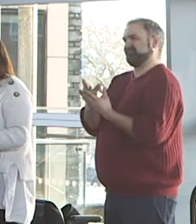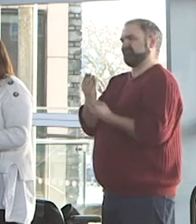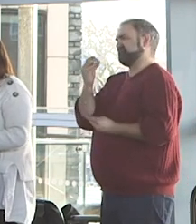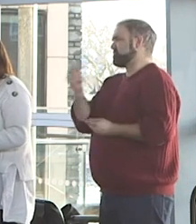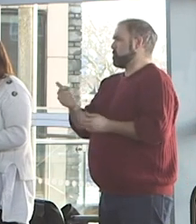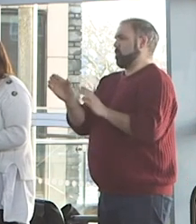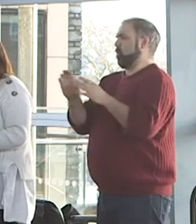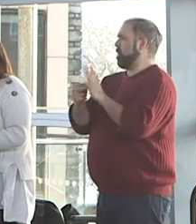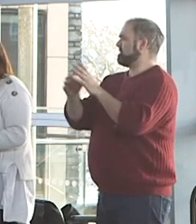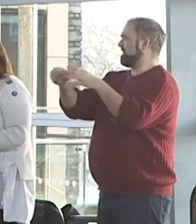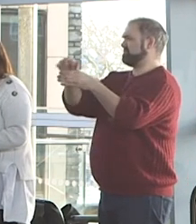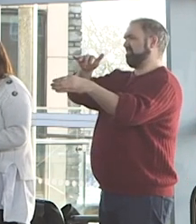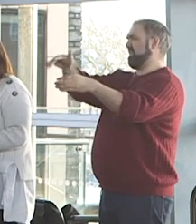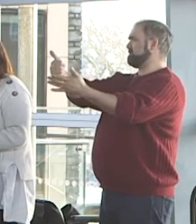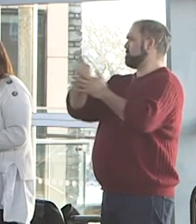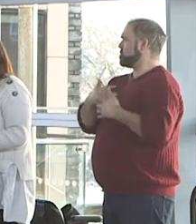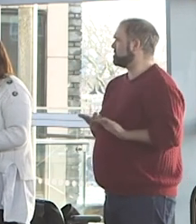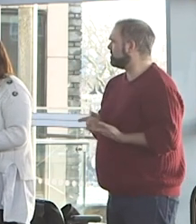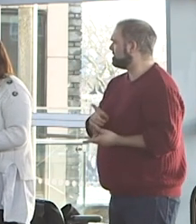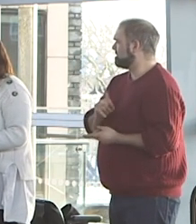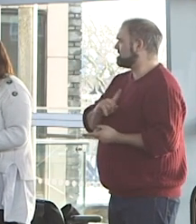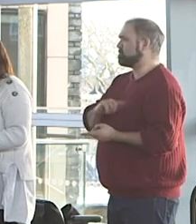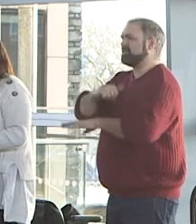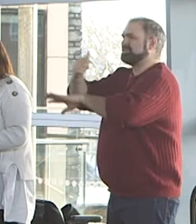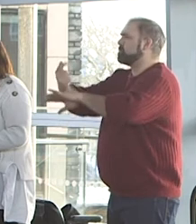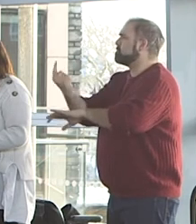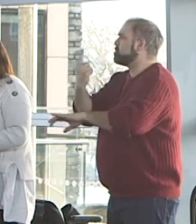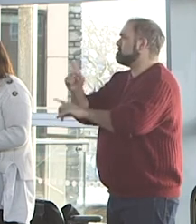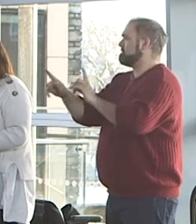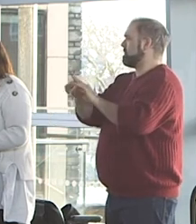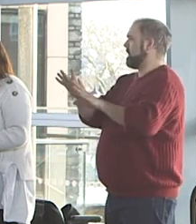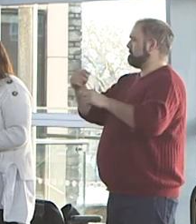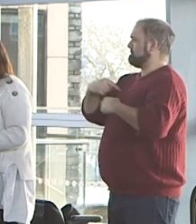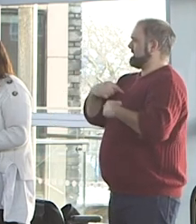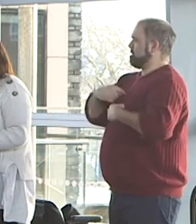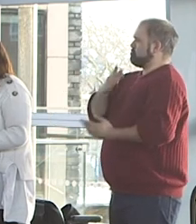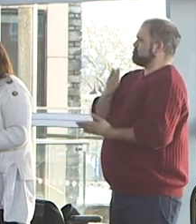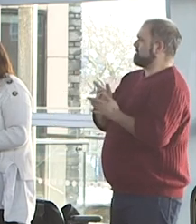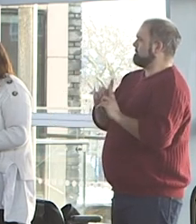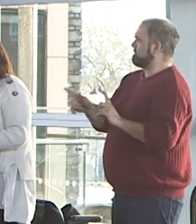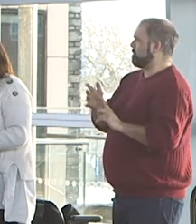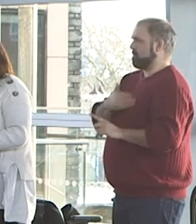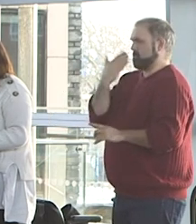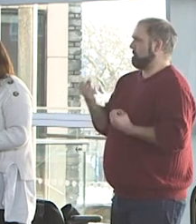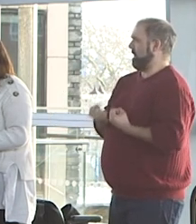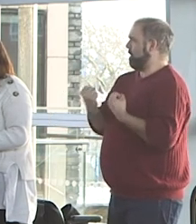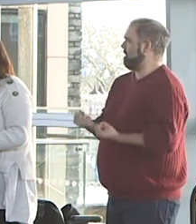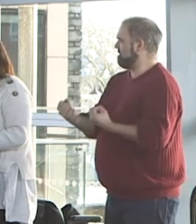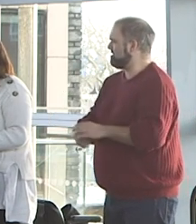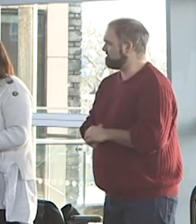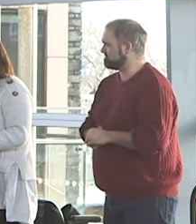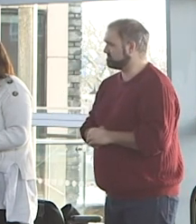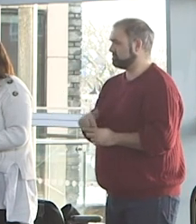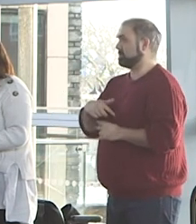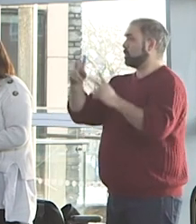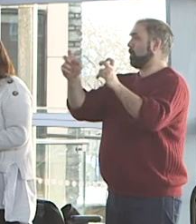organizations are out there, and such organizations are usually set up by people like you and me, real people, but with no real power.